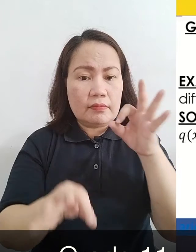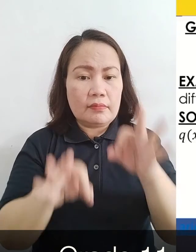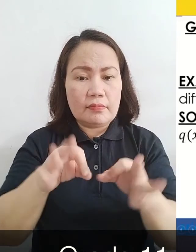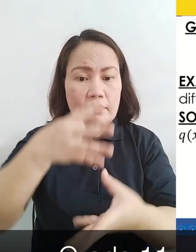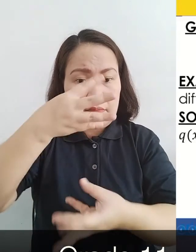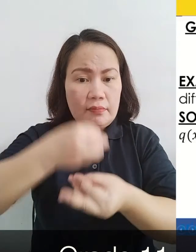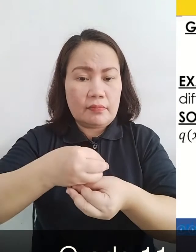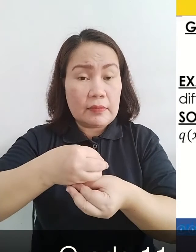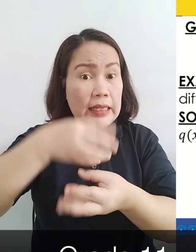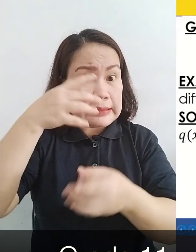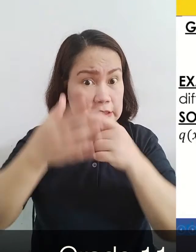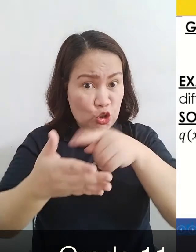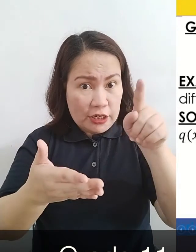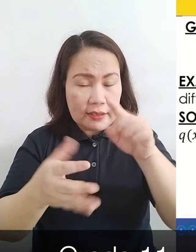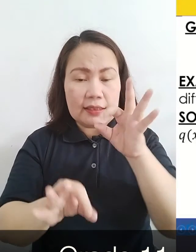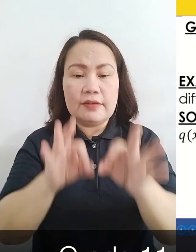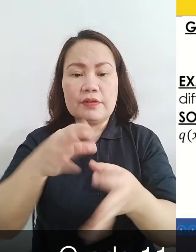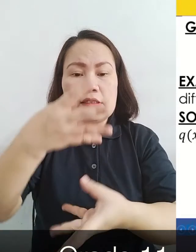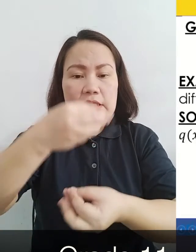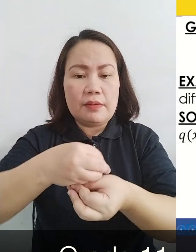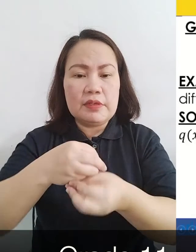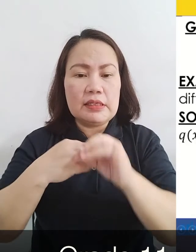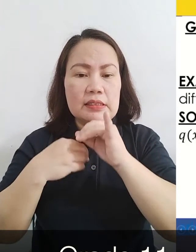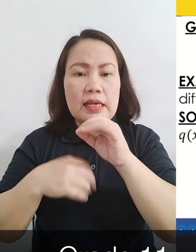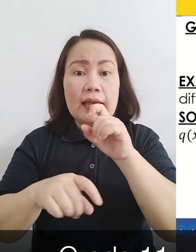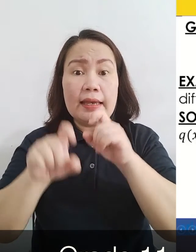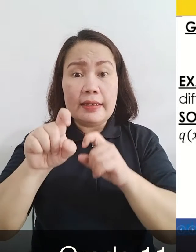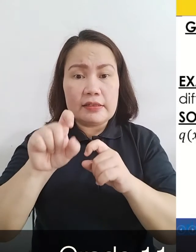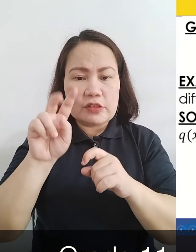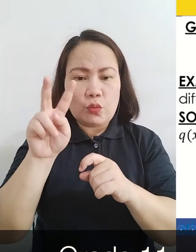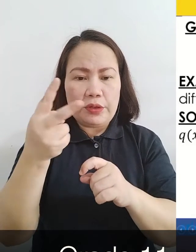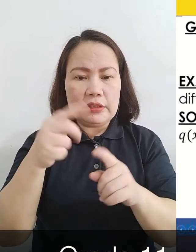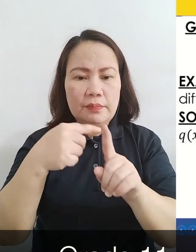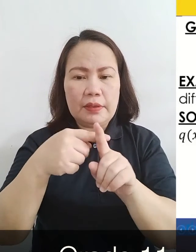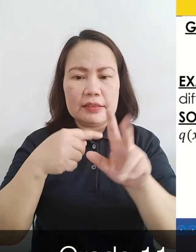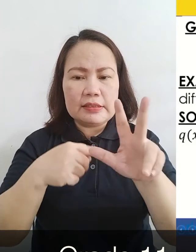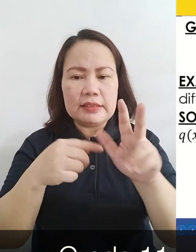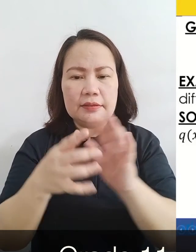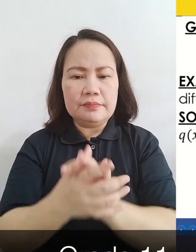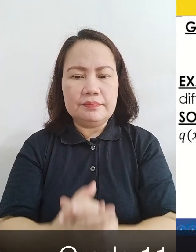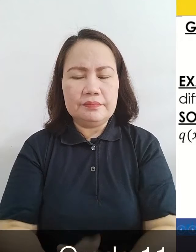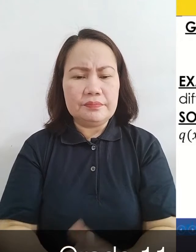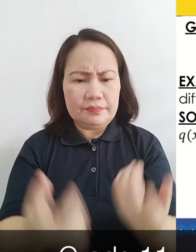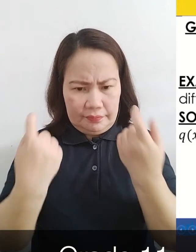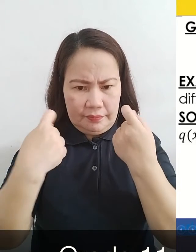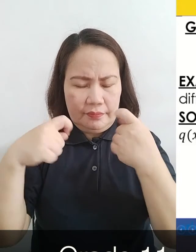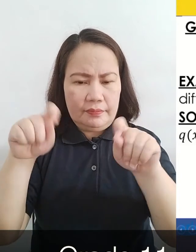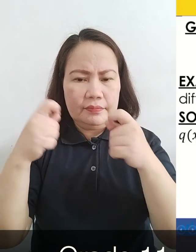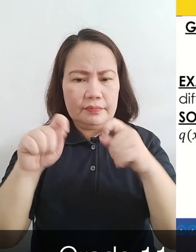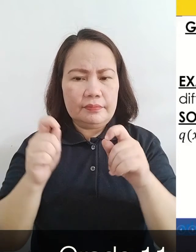we try q of x plus f of x. So, try natin i-add.